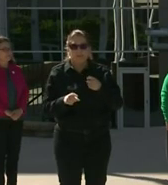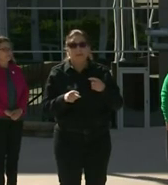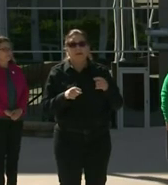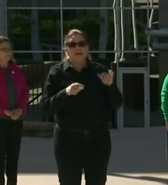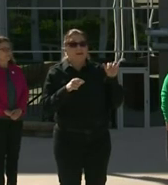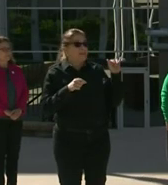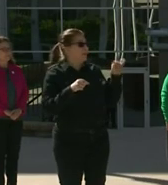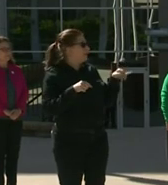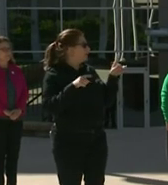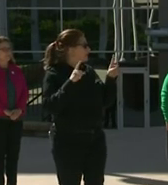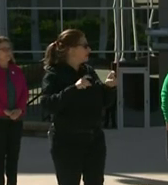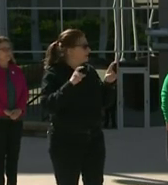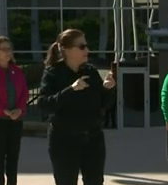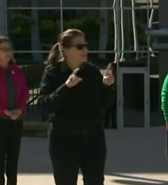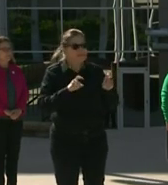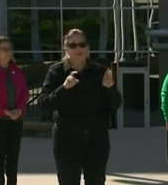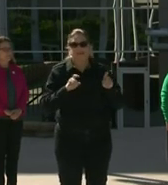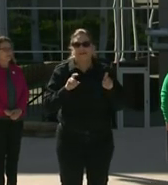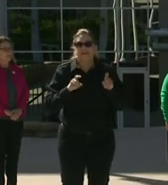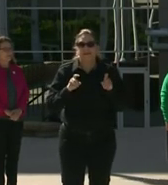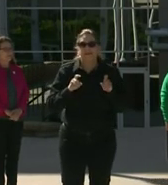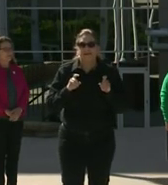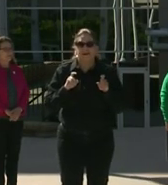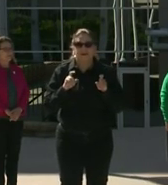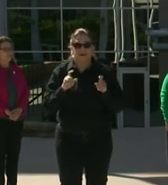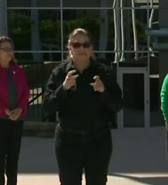DOH personnel or FEMS personnel.